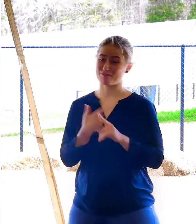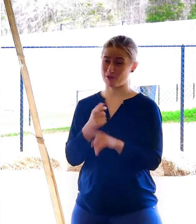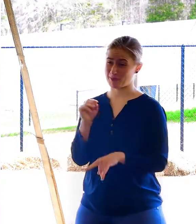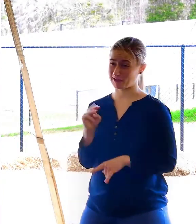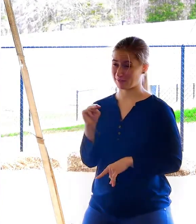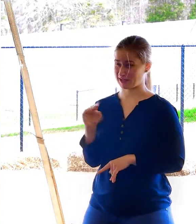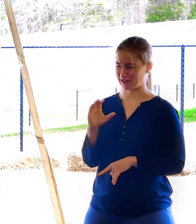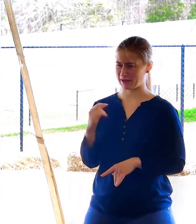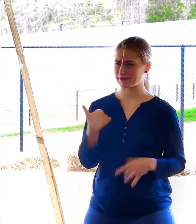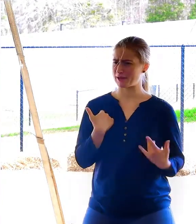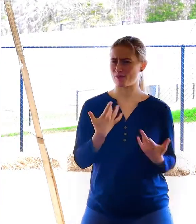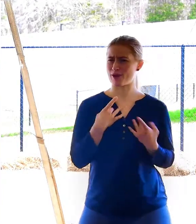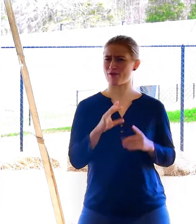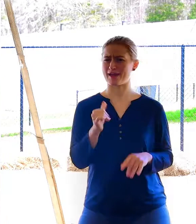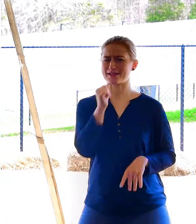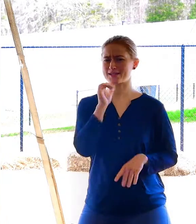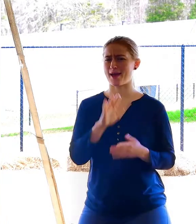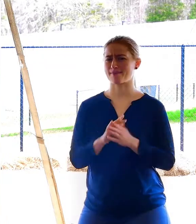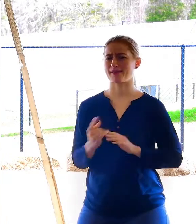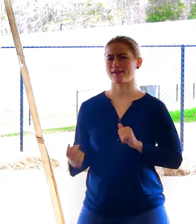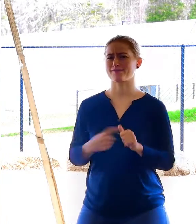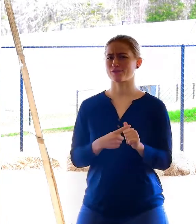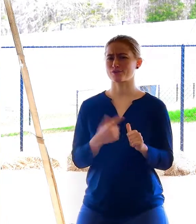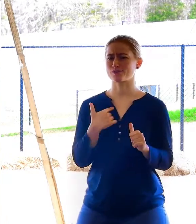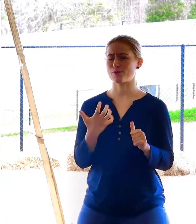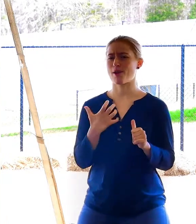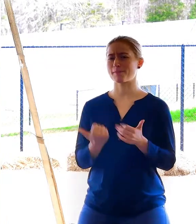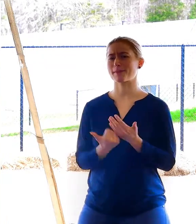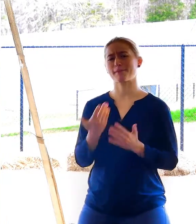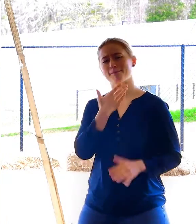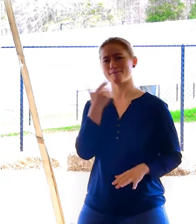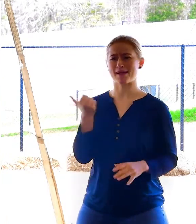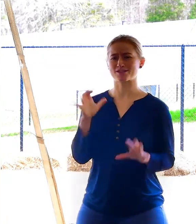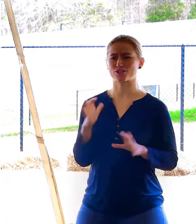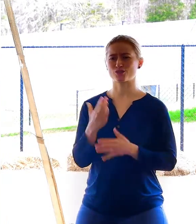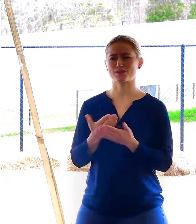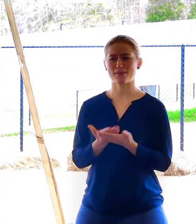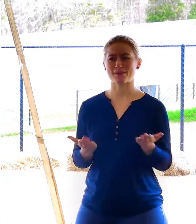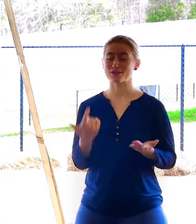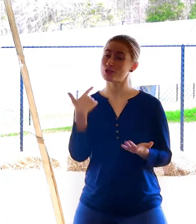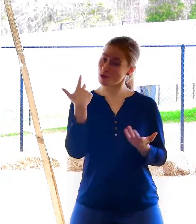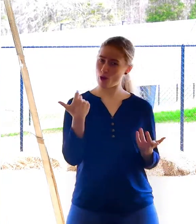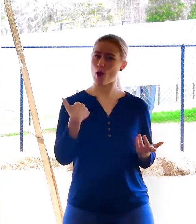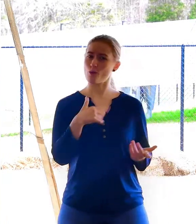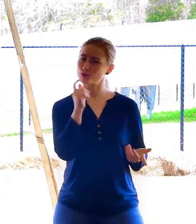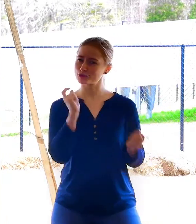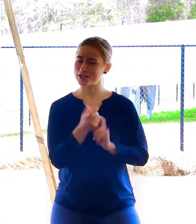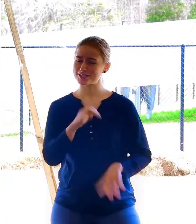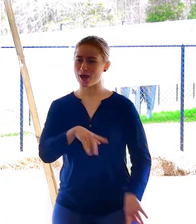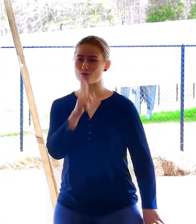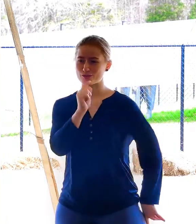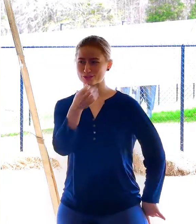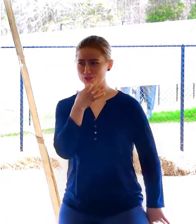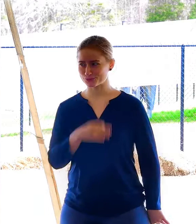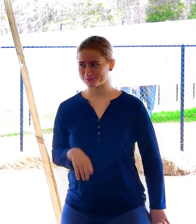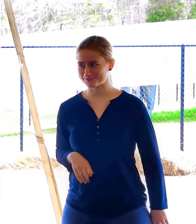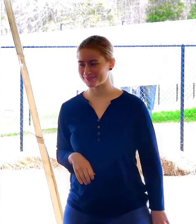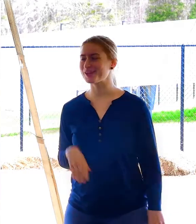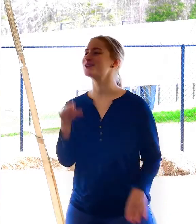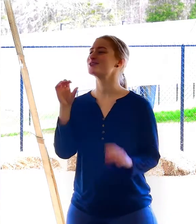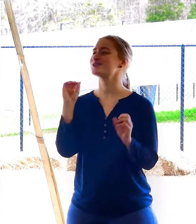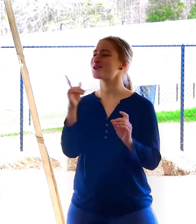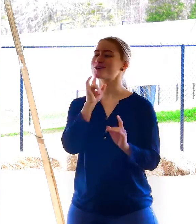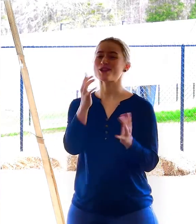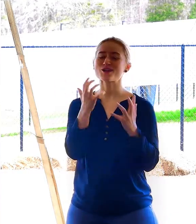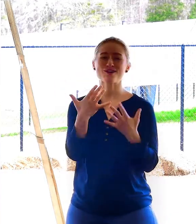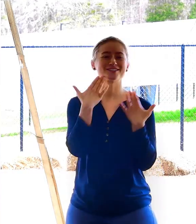like not being the first and the best at doing certain things. So we're going to change that really soon. And so we really